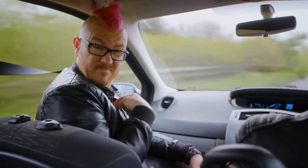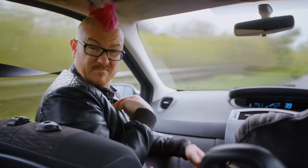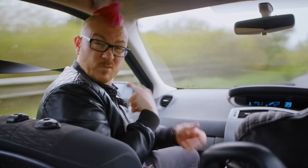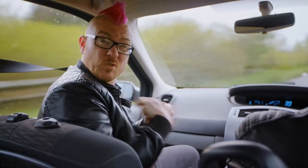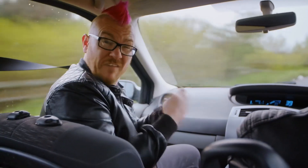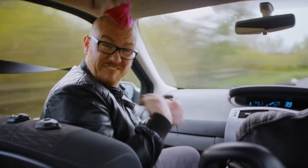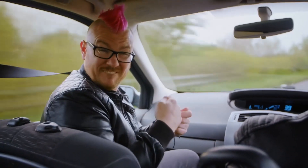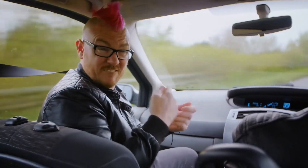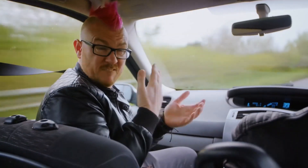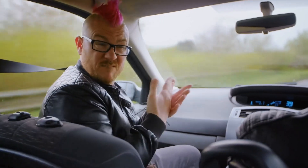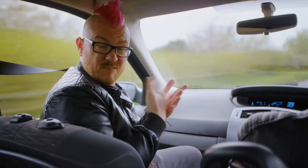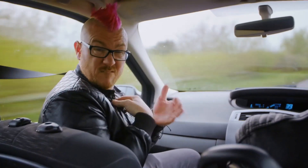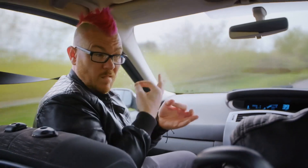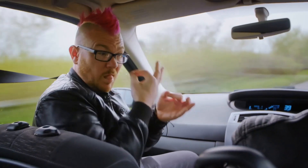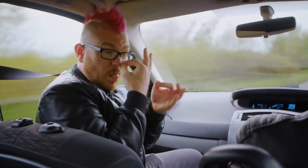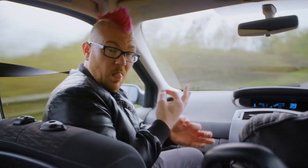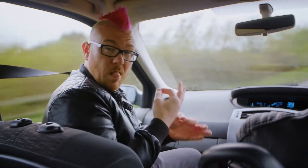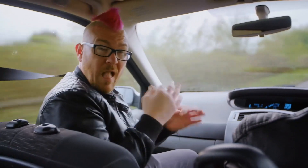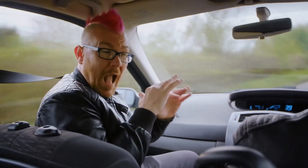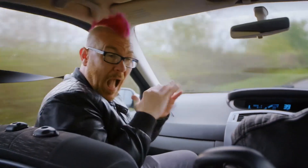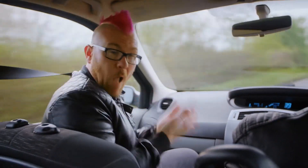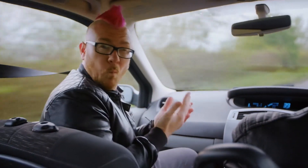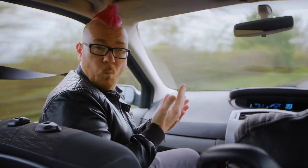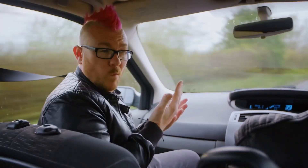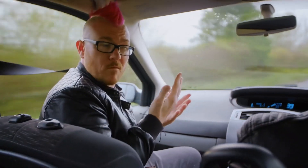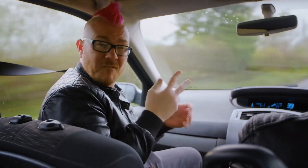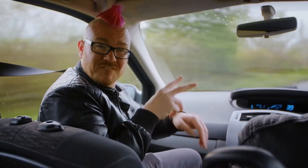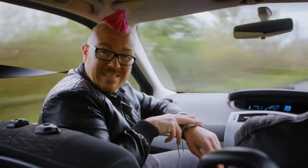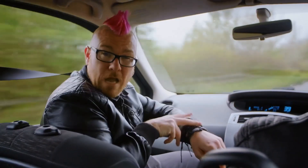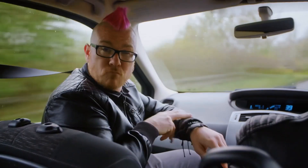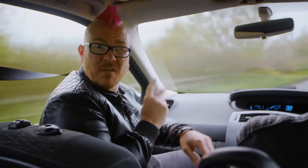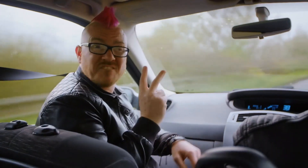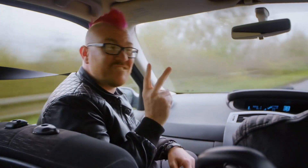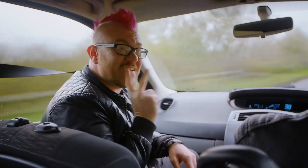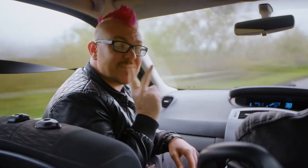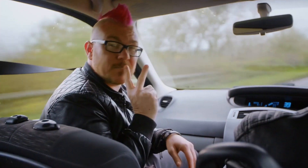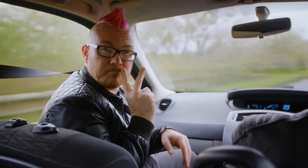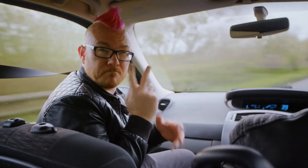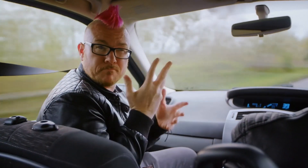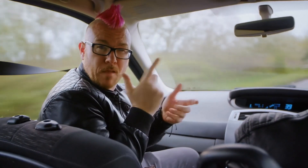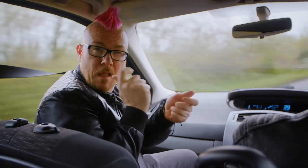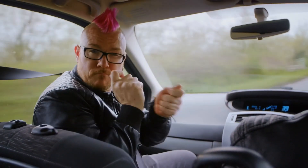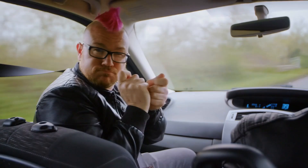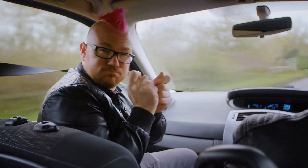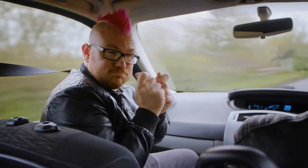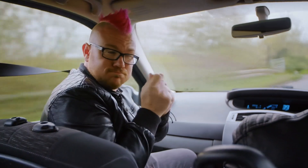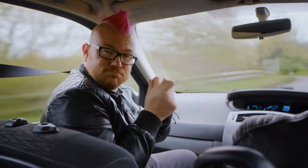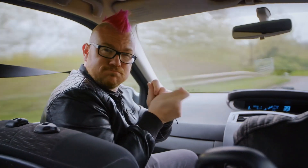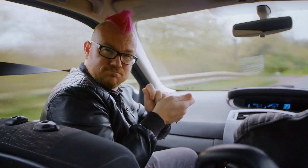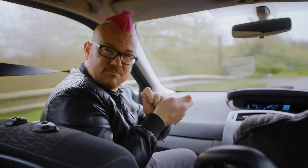As a chef, I'm fascinated by how vegetarianism and veganism has evolved.